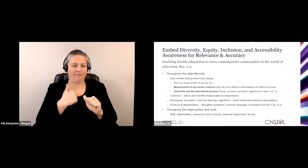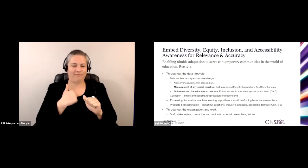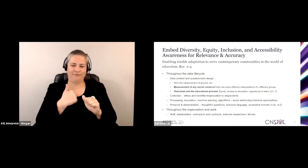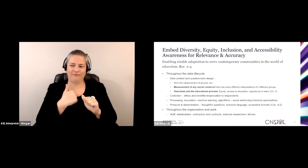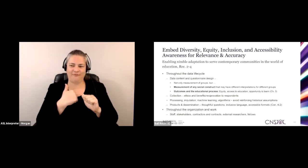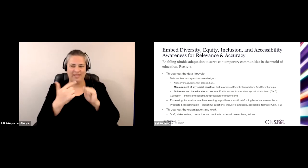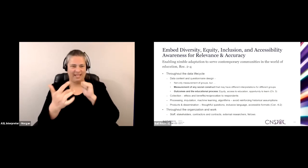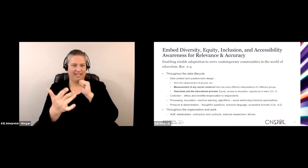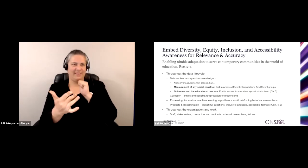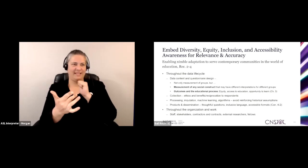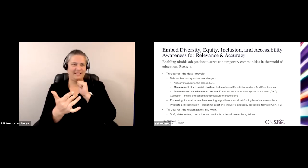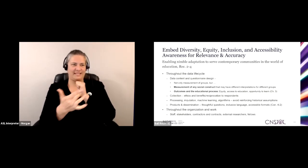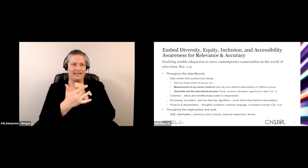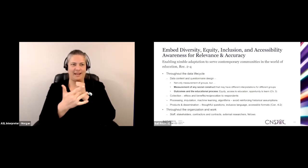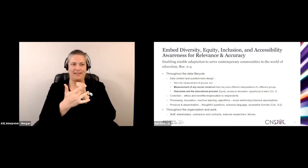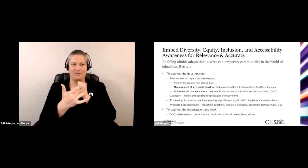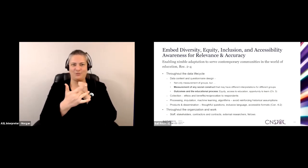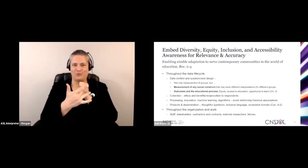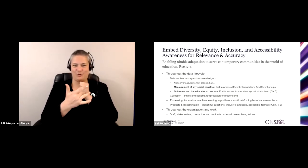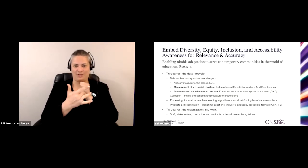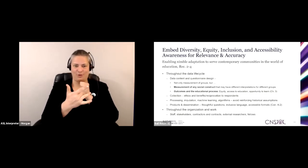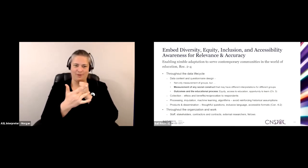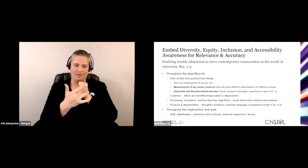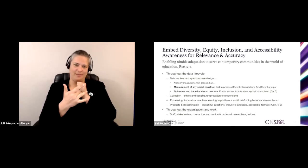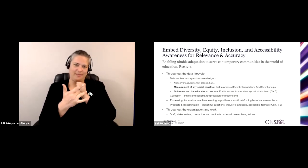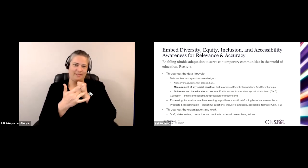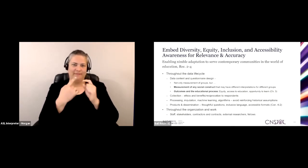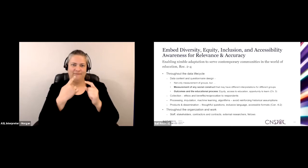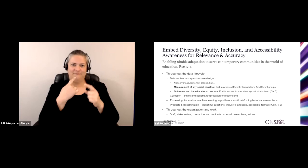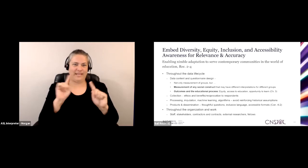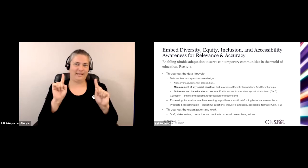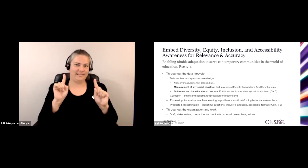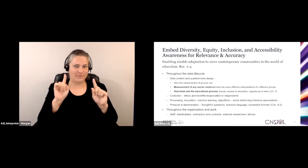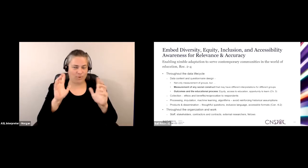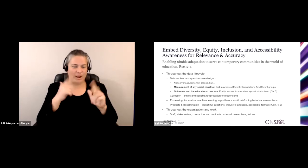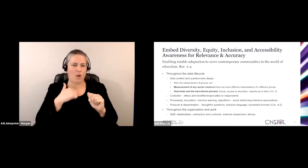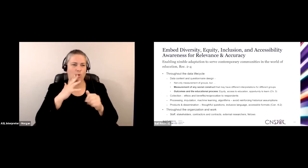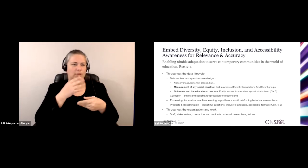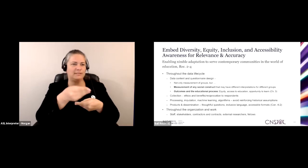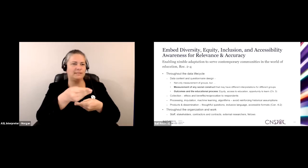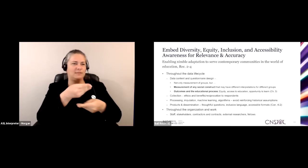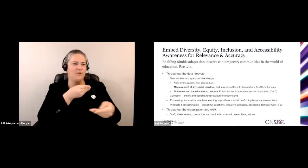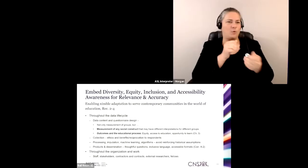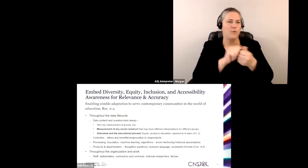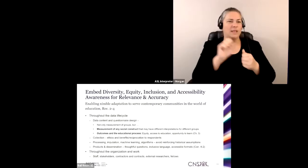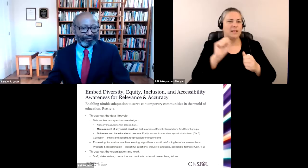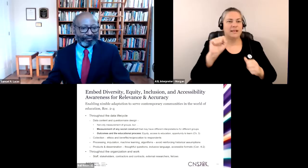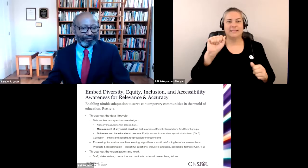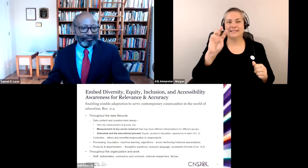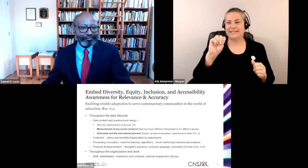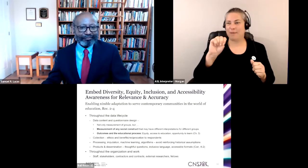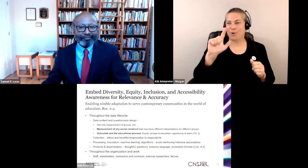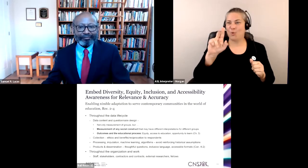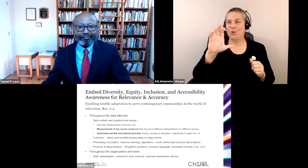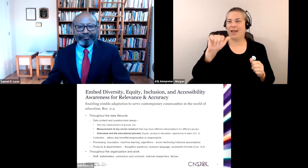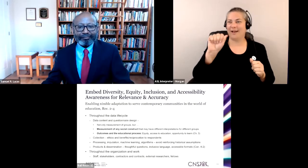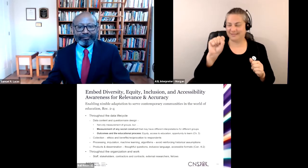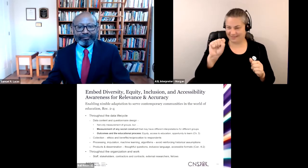feats, which is to trade off with Sam Lucas, who was